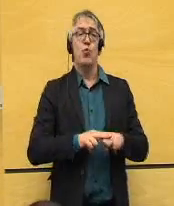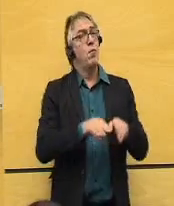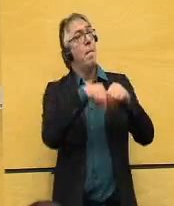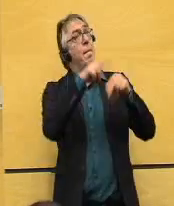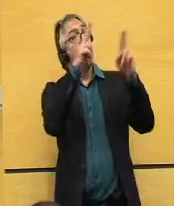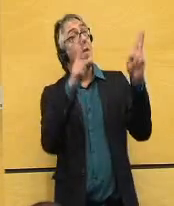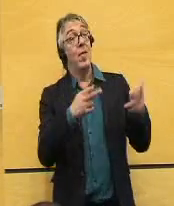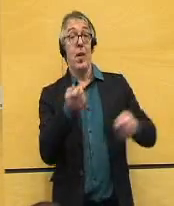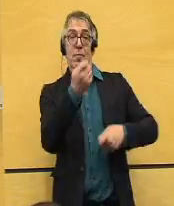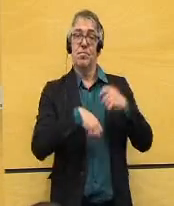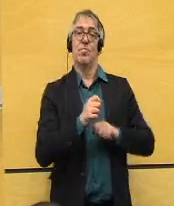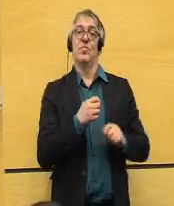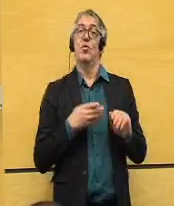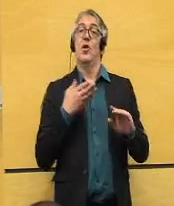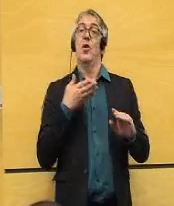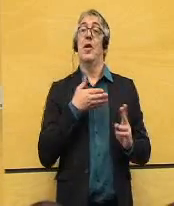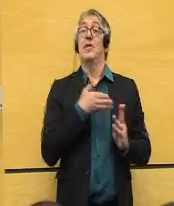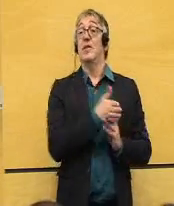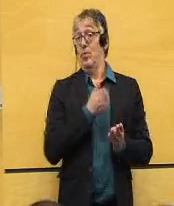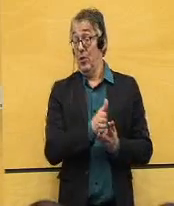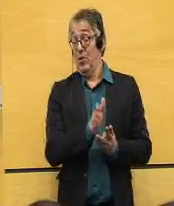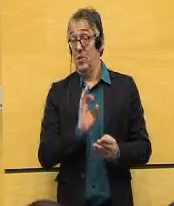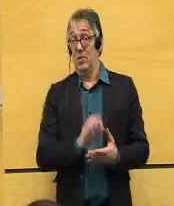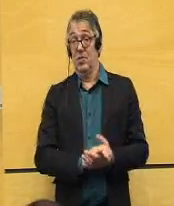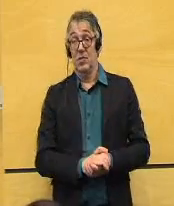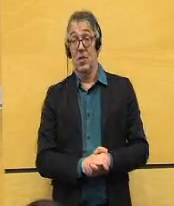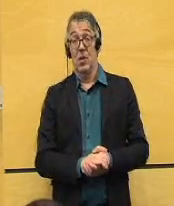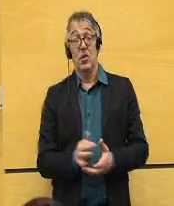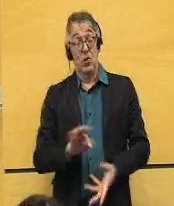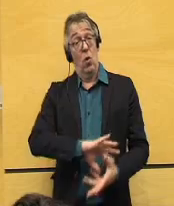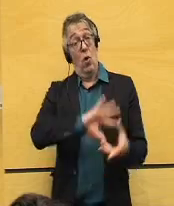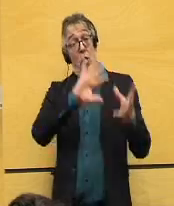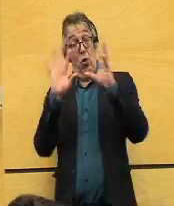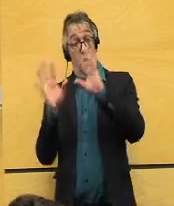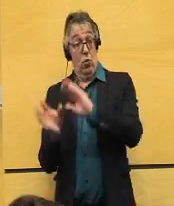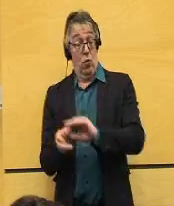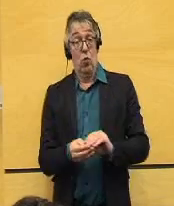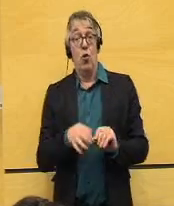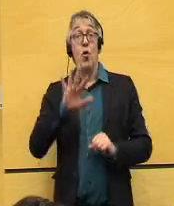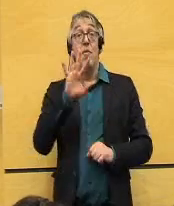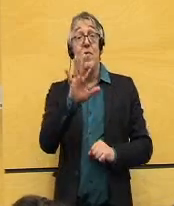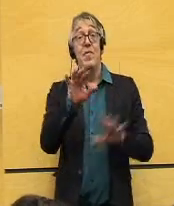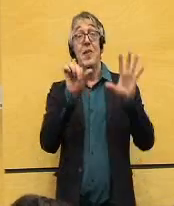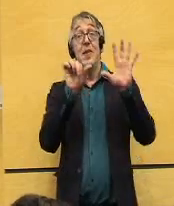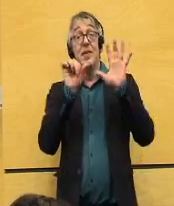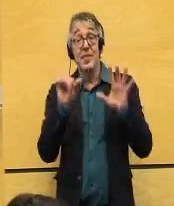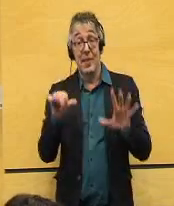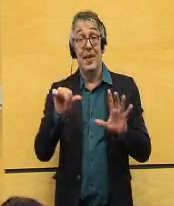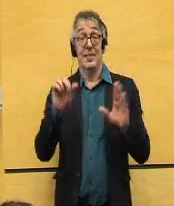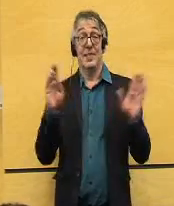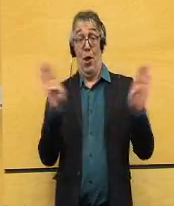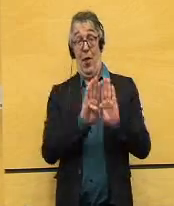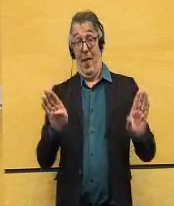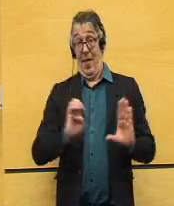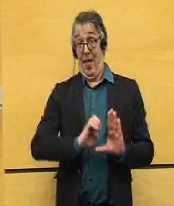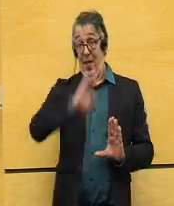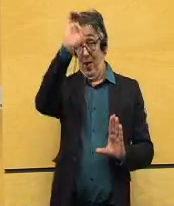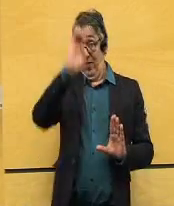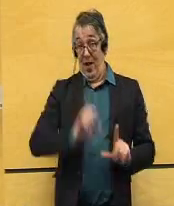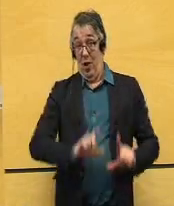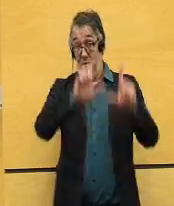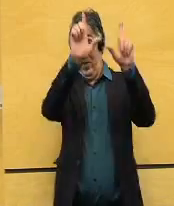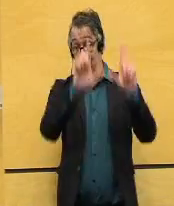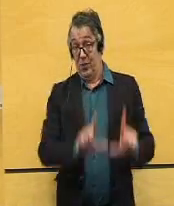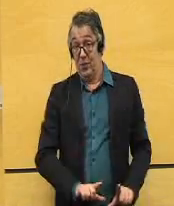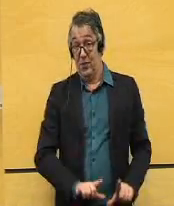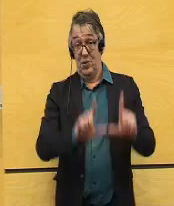disabilities. This means, roughly, that a total of 56 elevators at 19 stations of